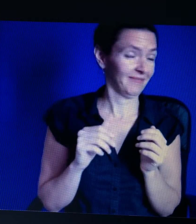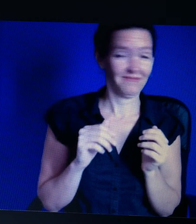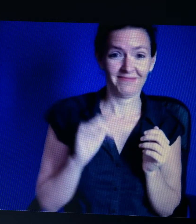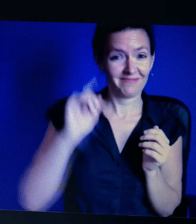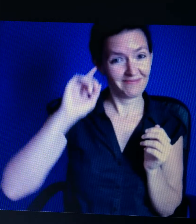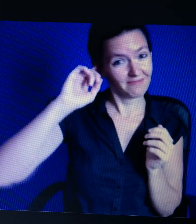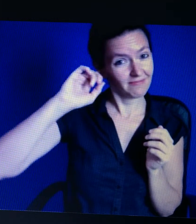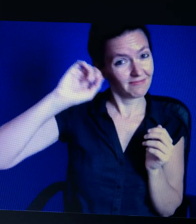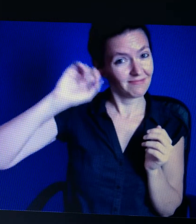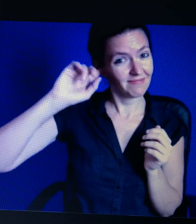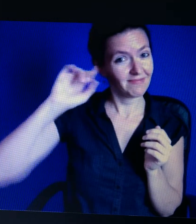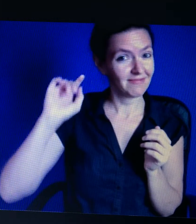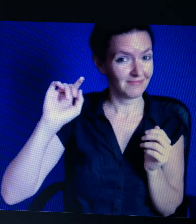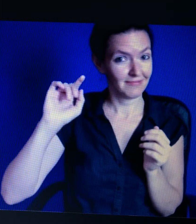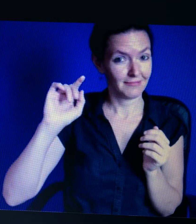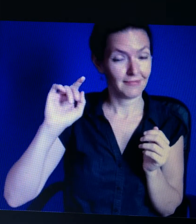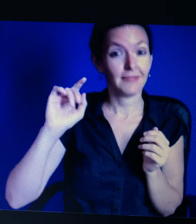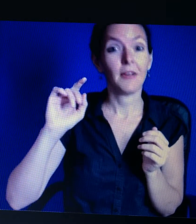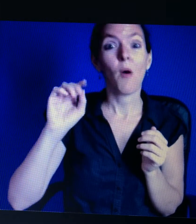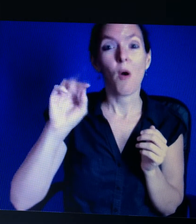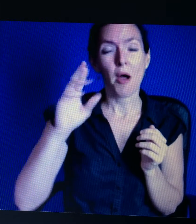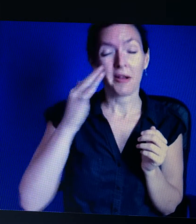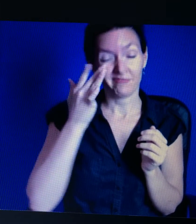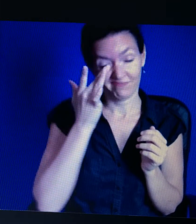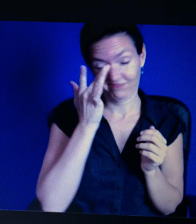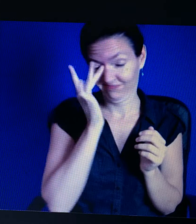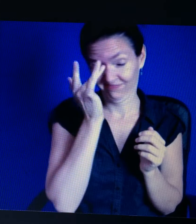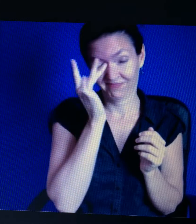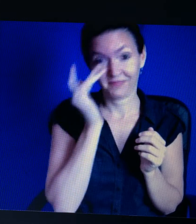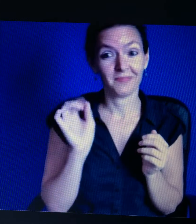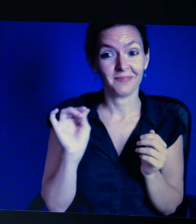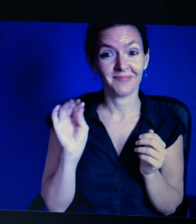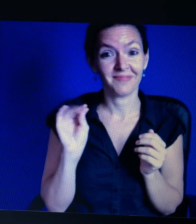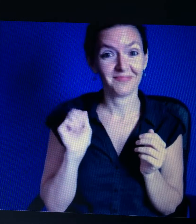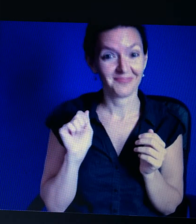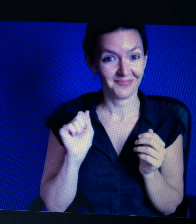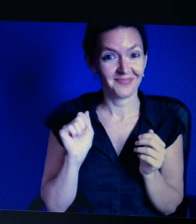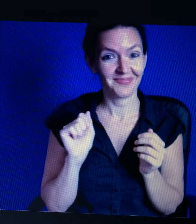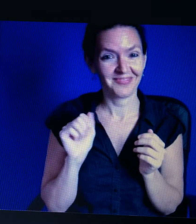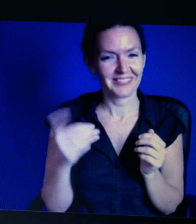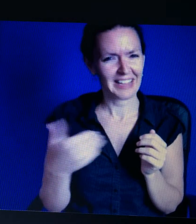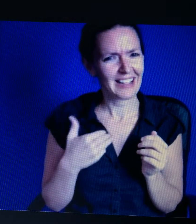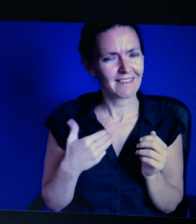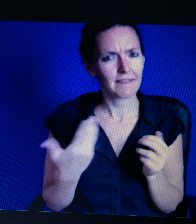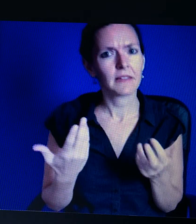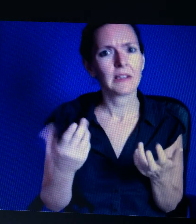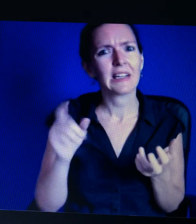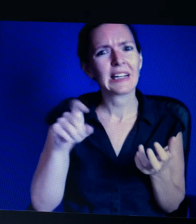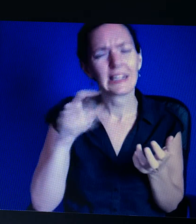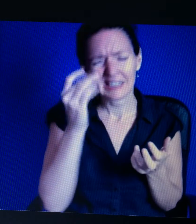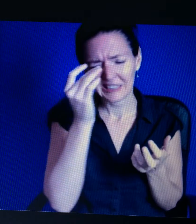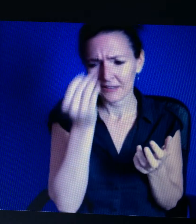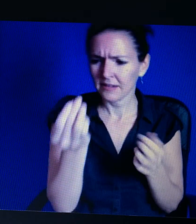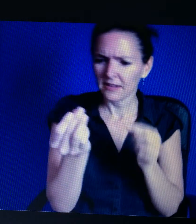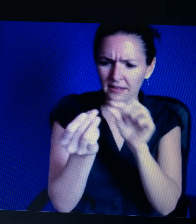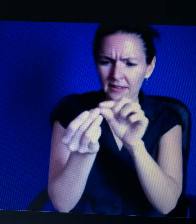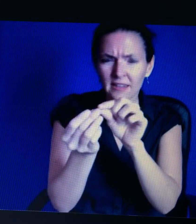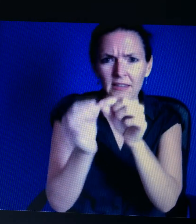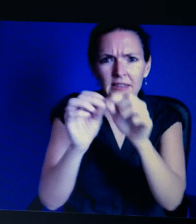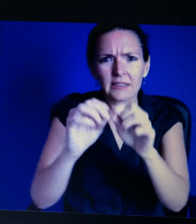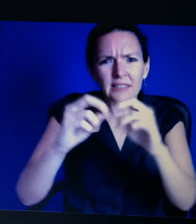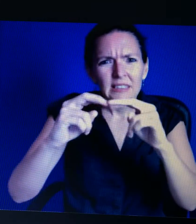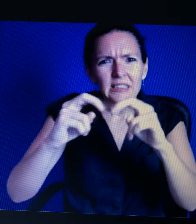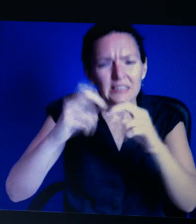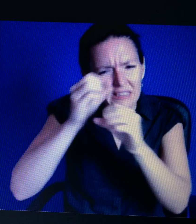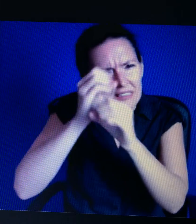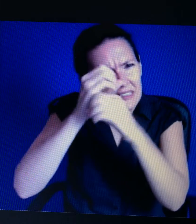All different people have names. Some of them are odd around the country. Some of them you need to